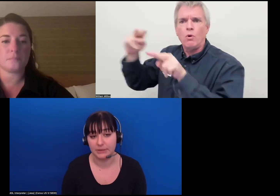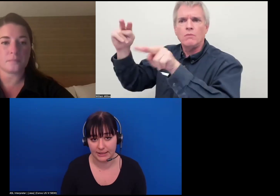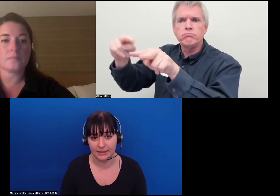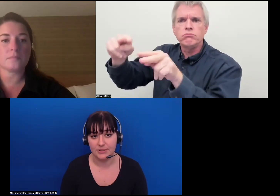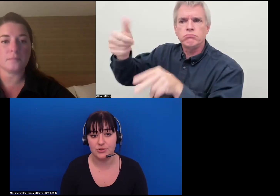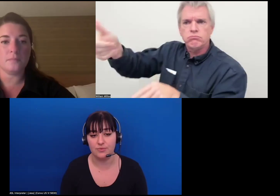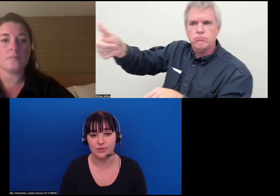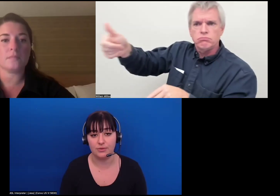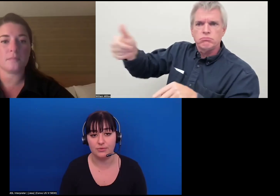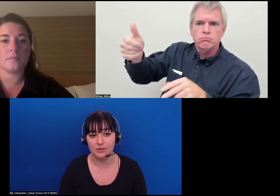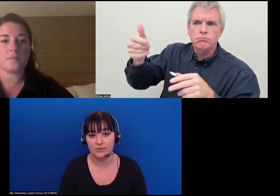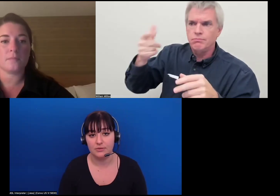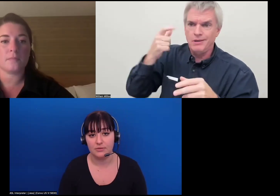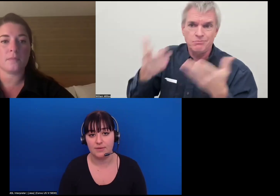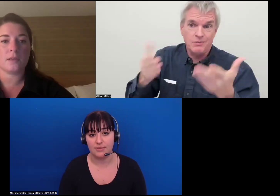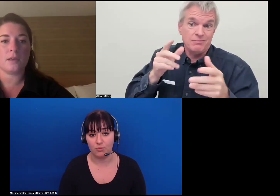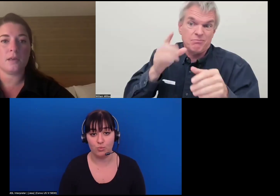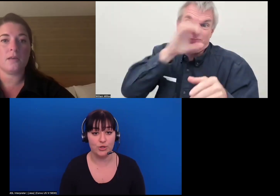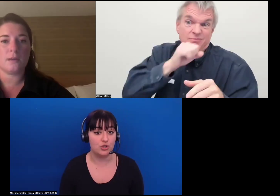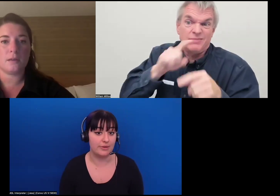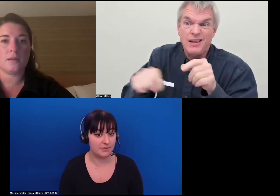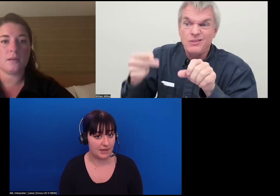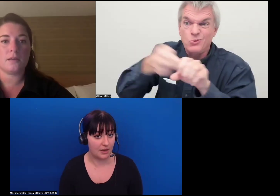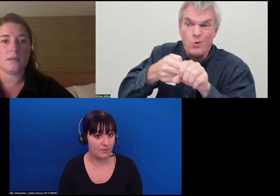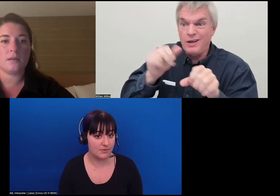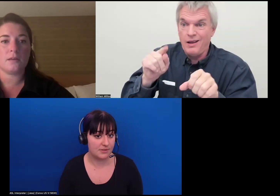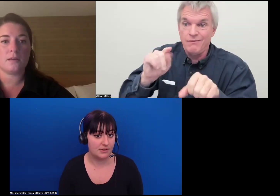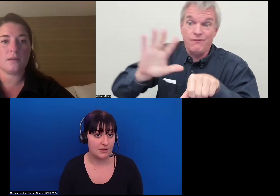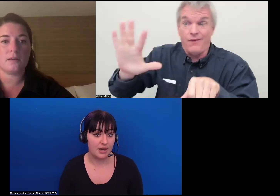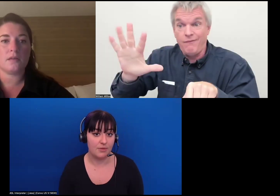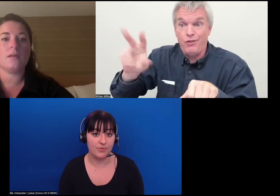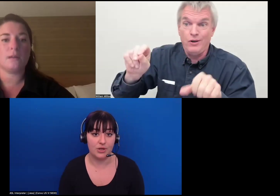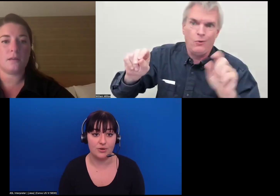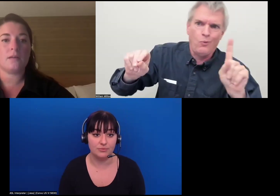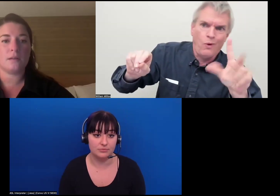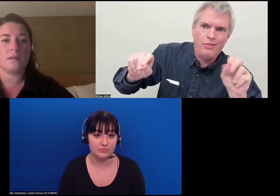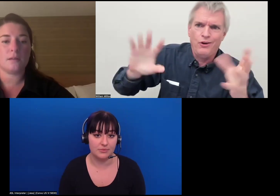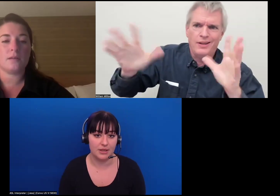the public to view if they wish to themselves?